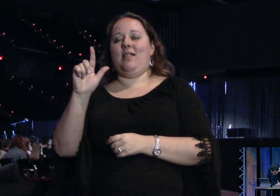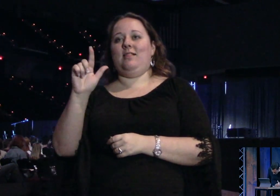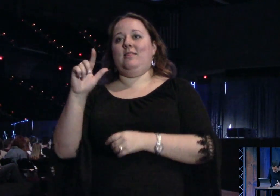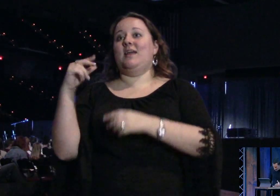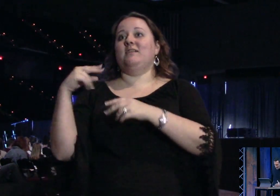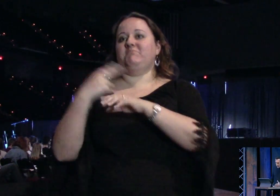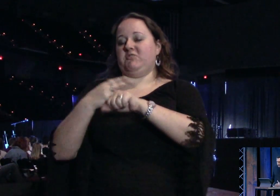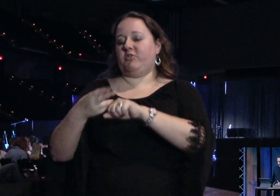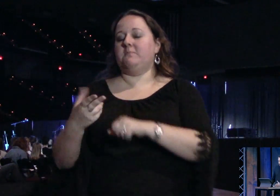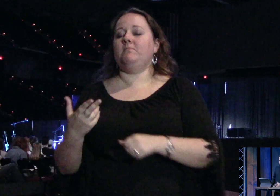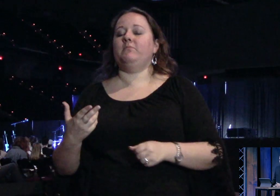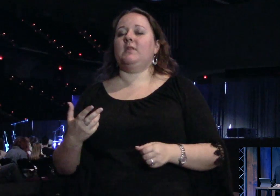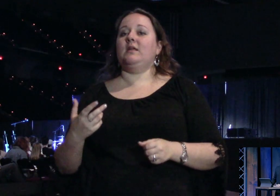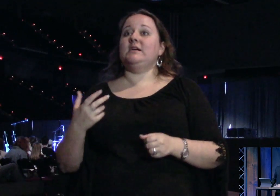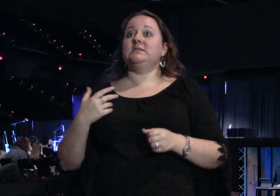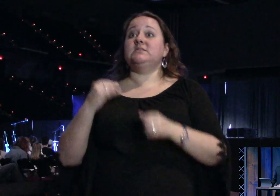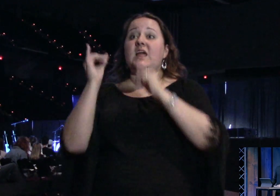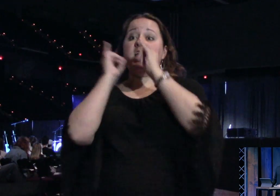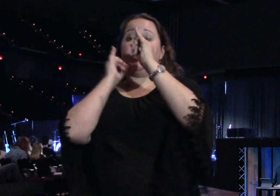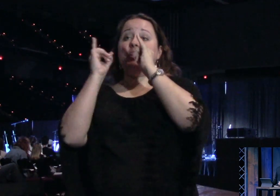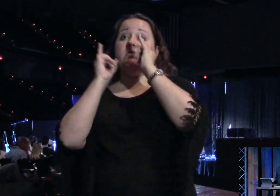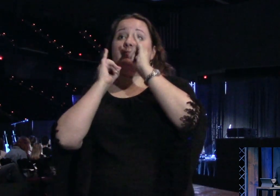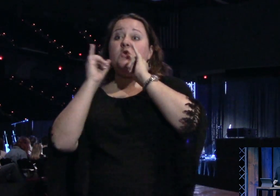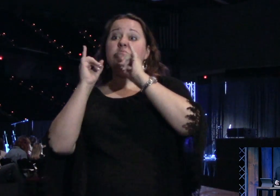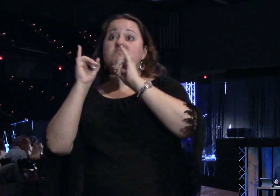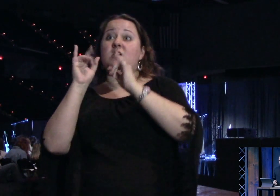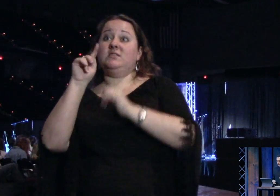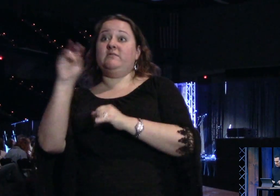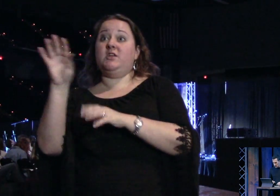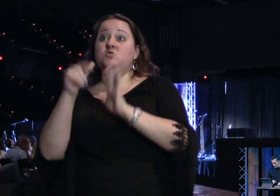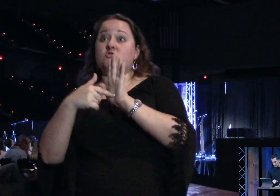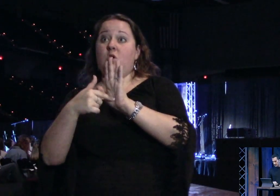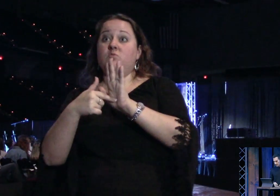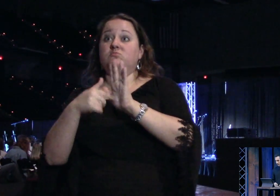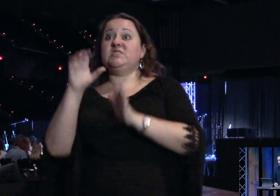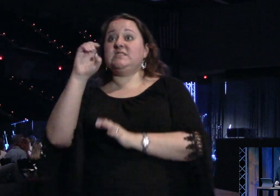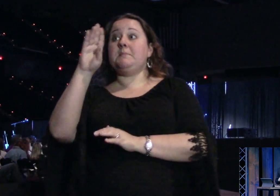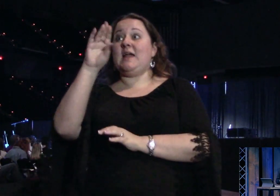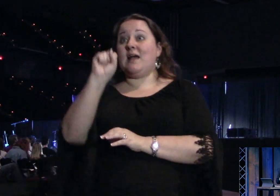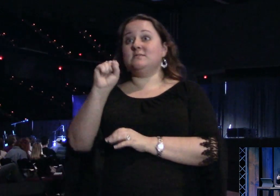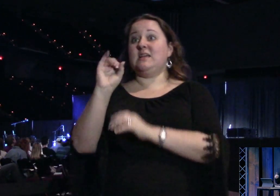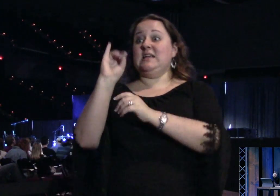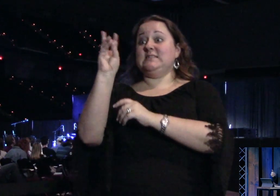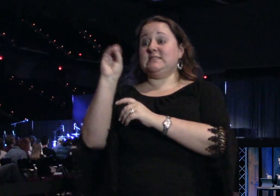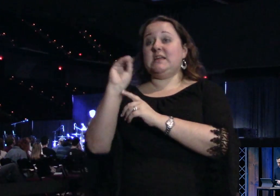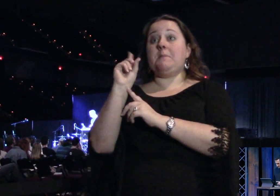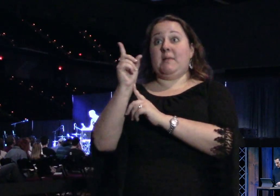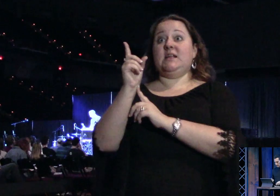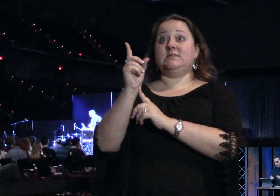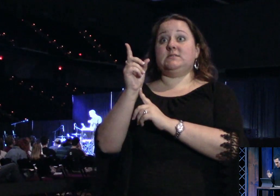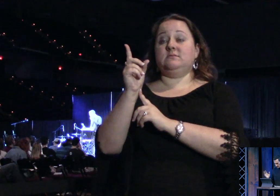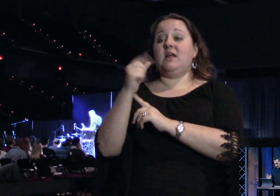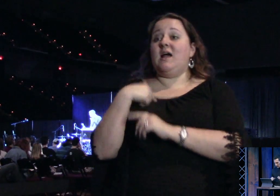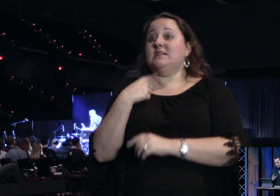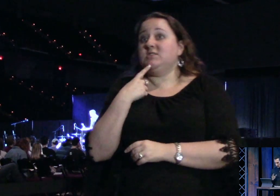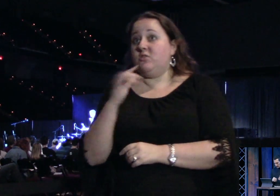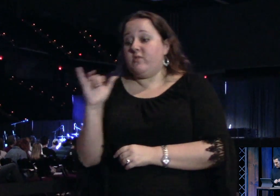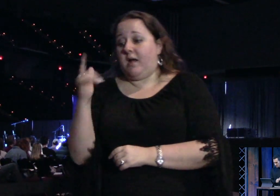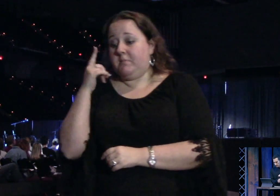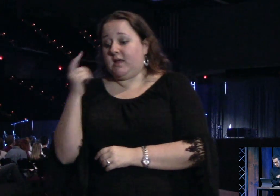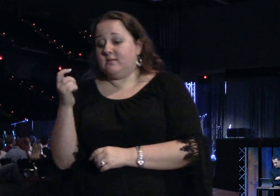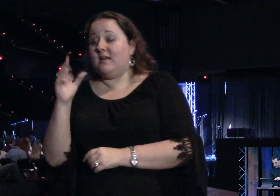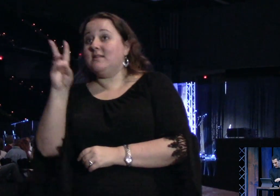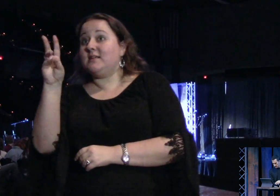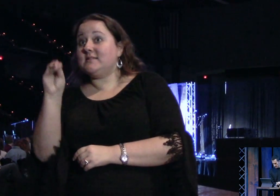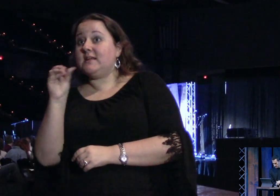in NFL history. Listen to this. He was interviewed on 60 Minutes, which is on CBS. I tell you